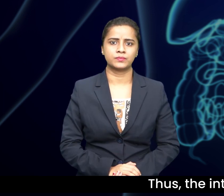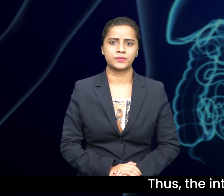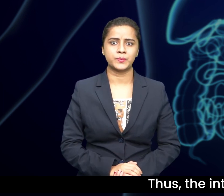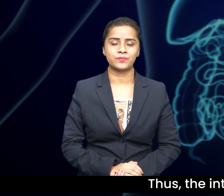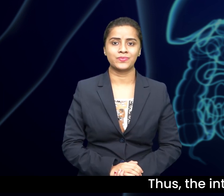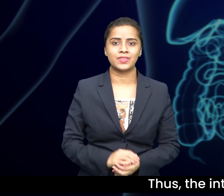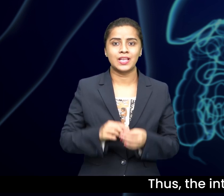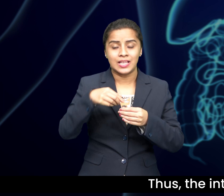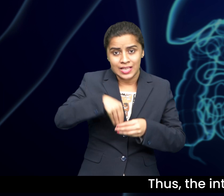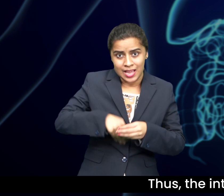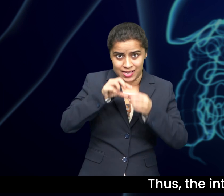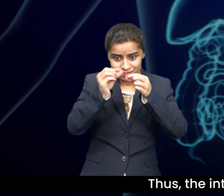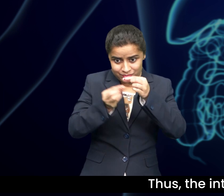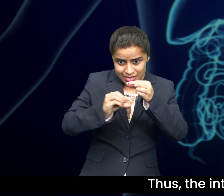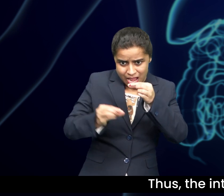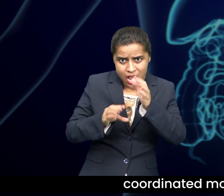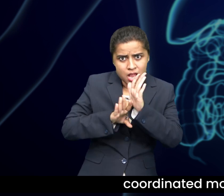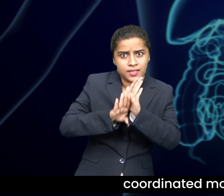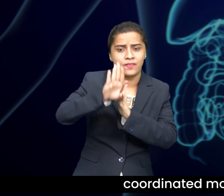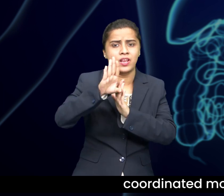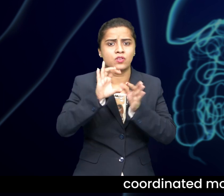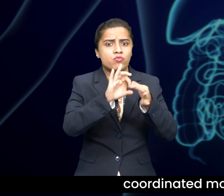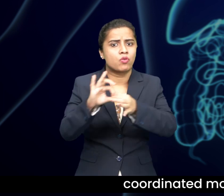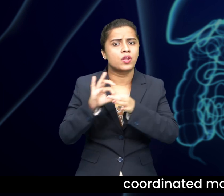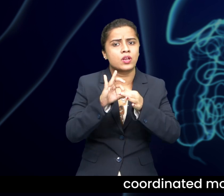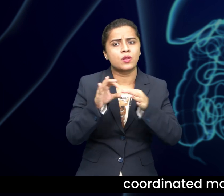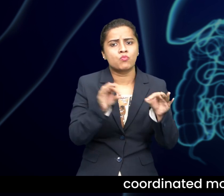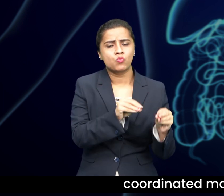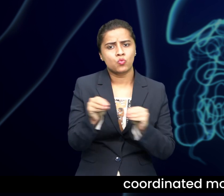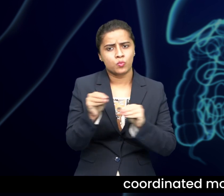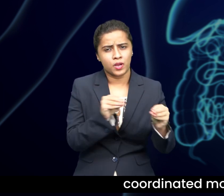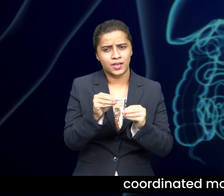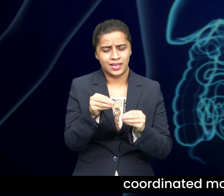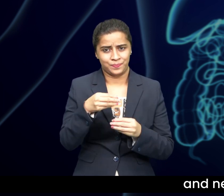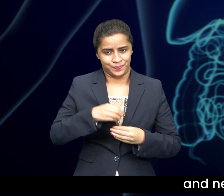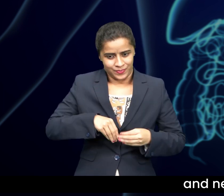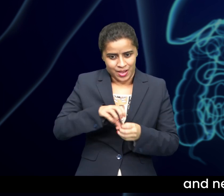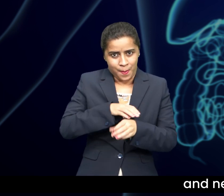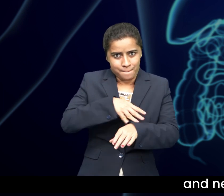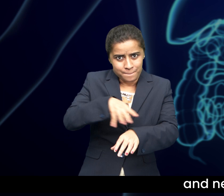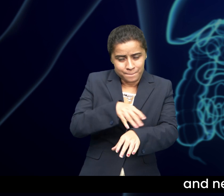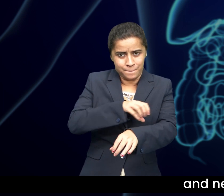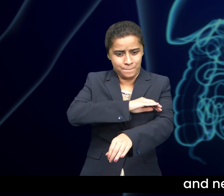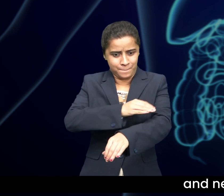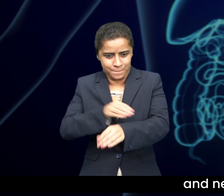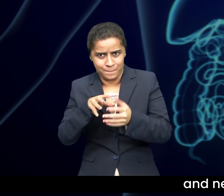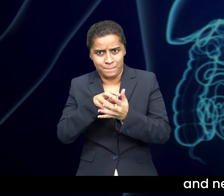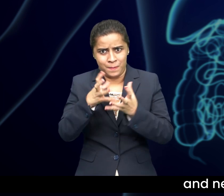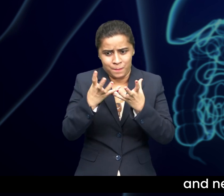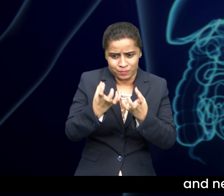Thus, the intestine has developed coordinated movements of the muscular and neural apparatus.